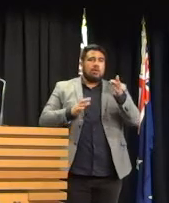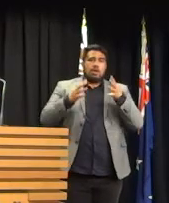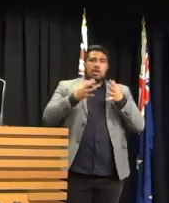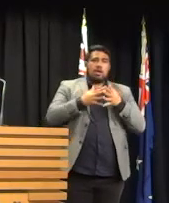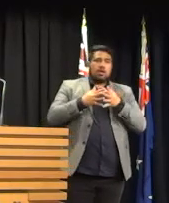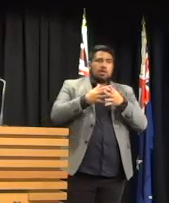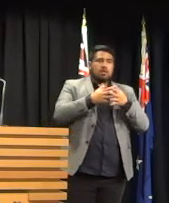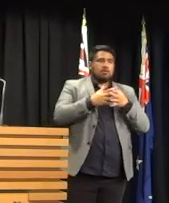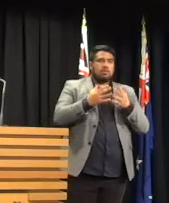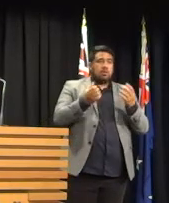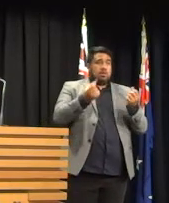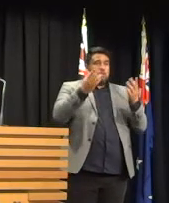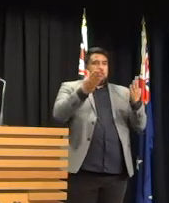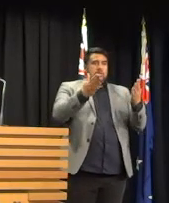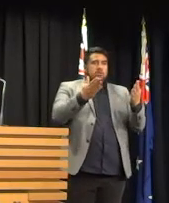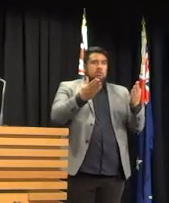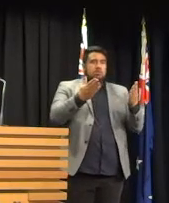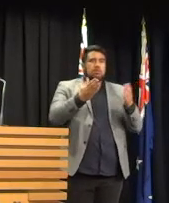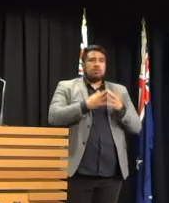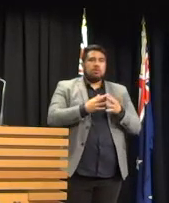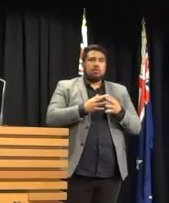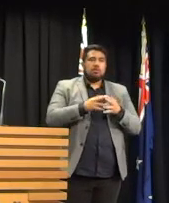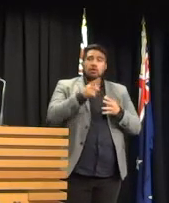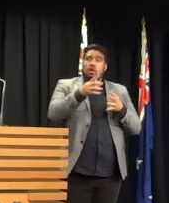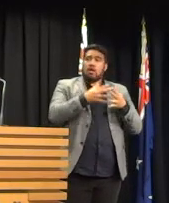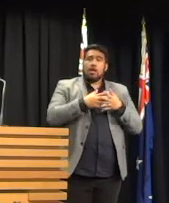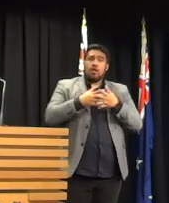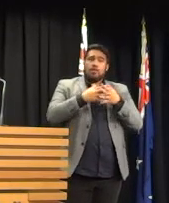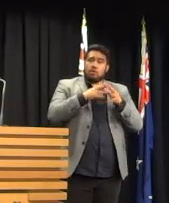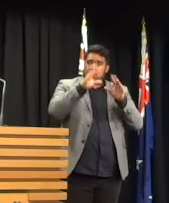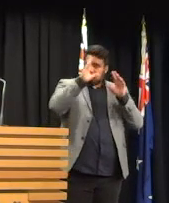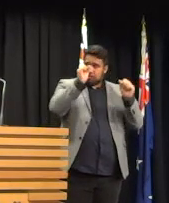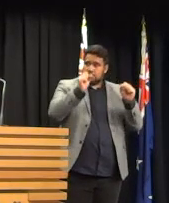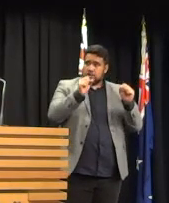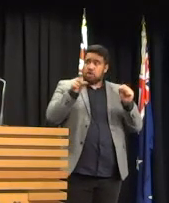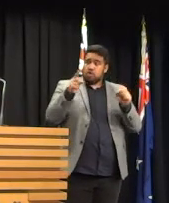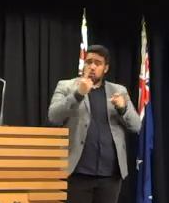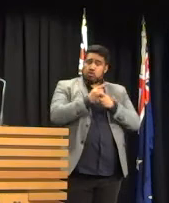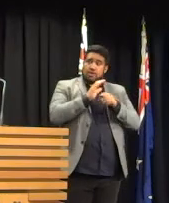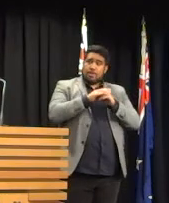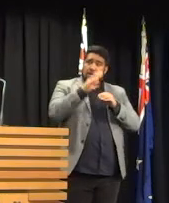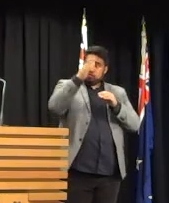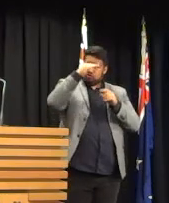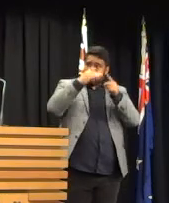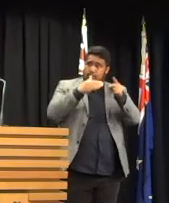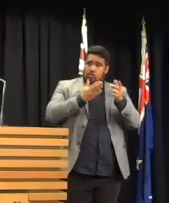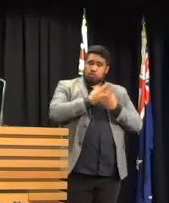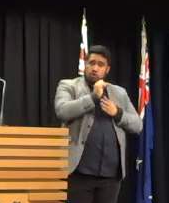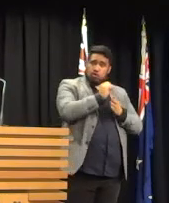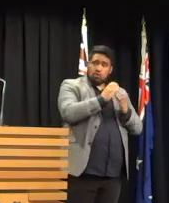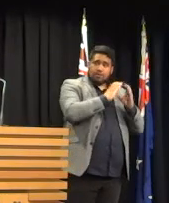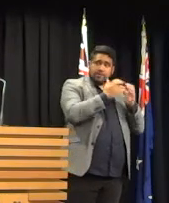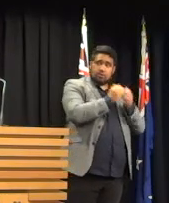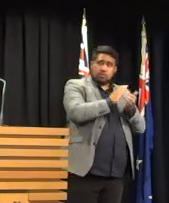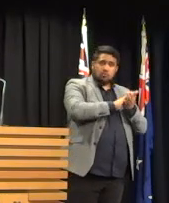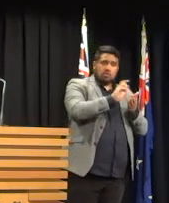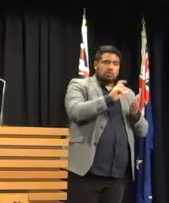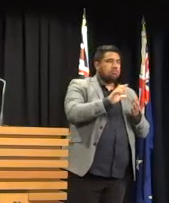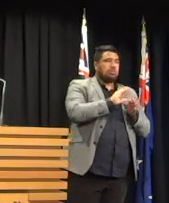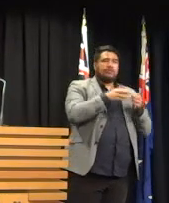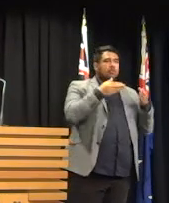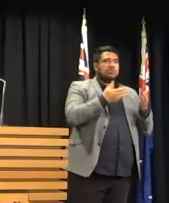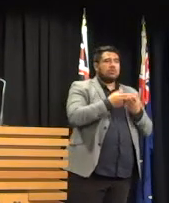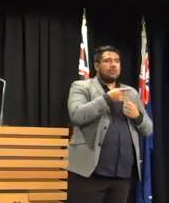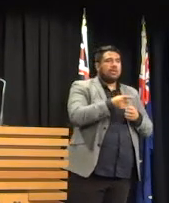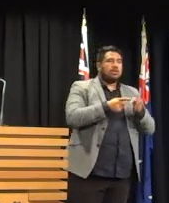States President come up? Sorry, one at a time. Did the United States President come up during your conversation? Oh, look, that was not the focus of our conversation. Would you have had a private